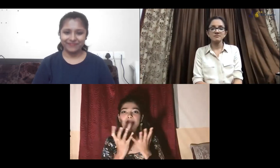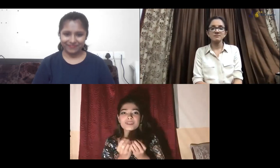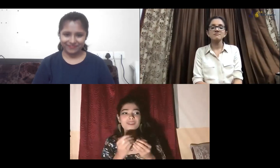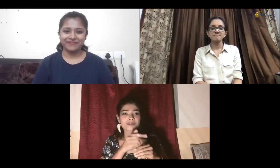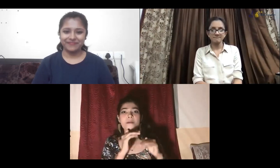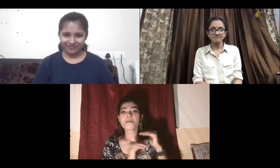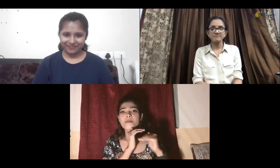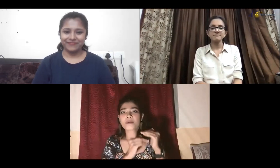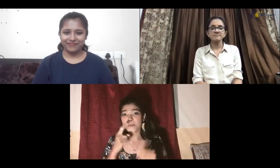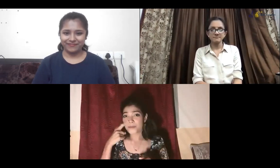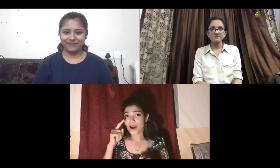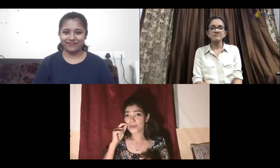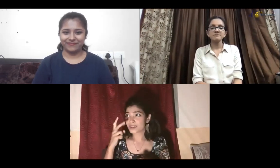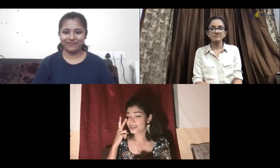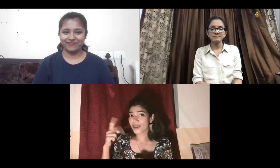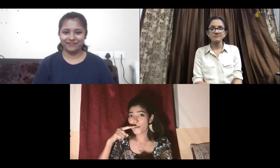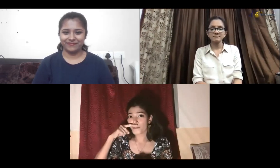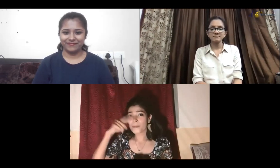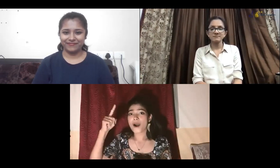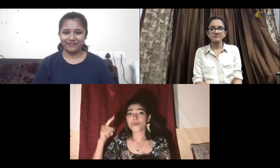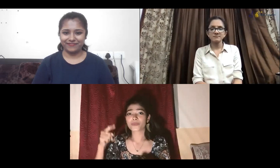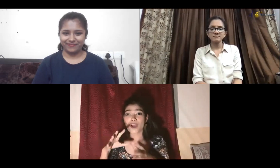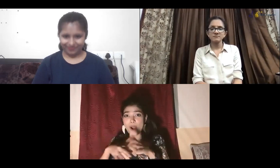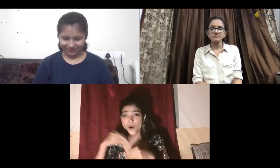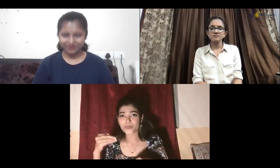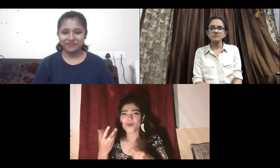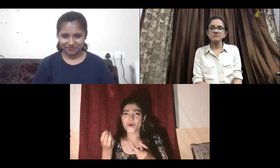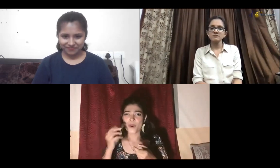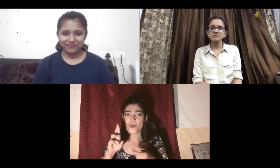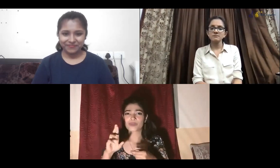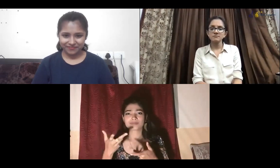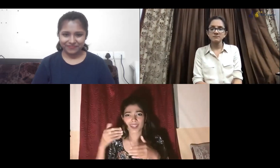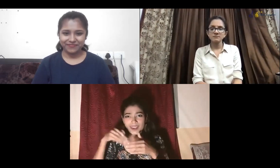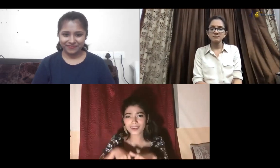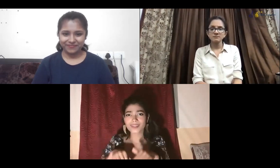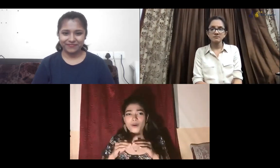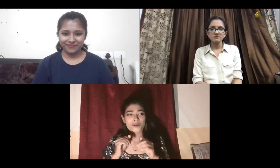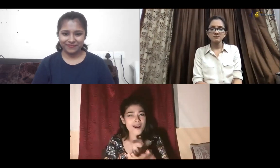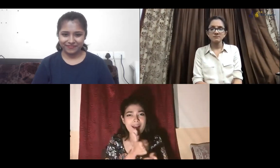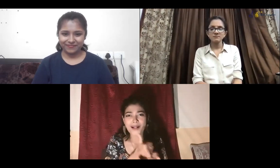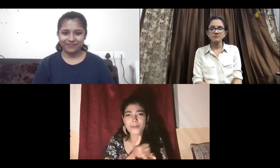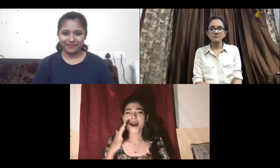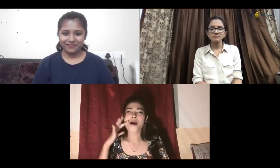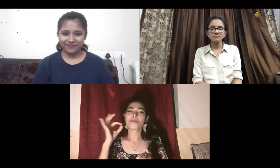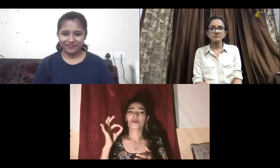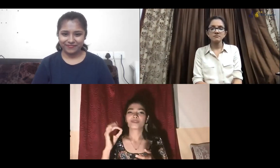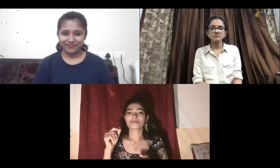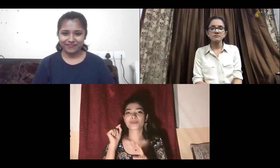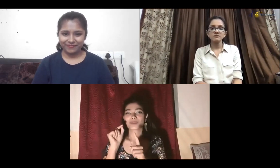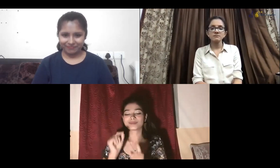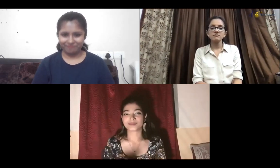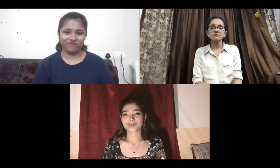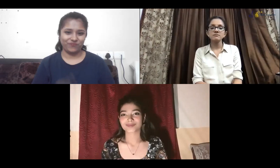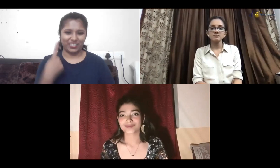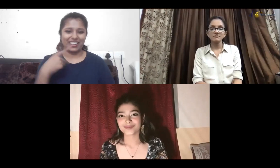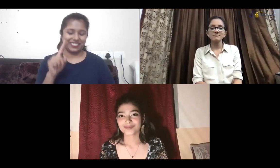we have to help other people also. We have to support our family so that our parents can feel proud. You have to go out, and also